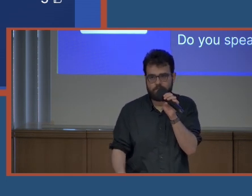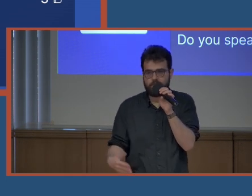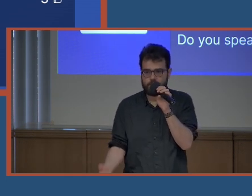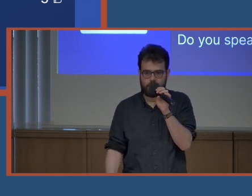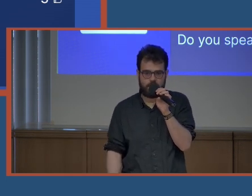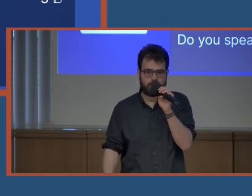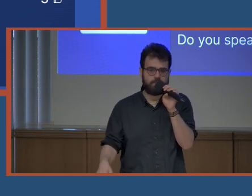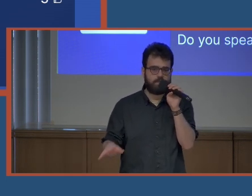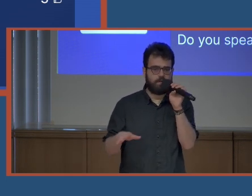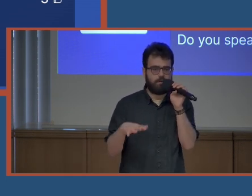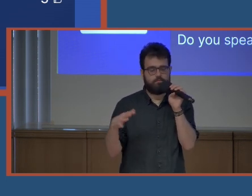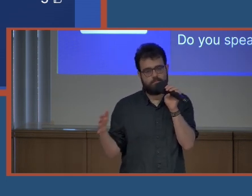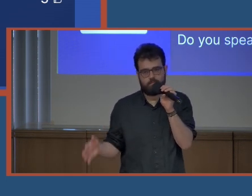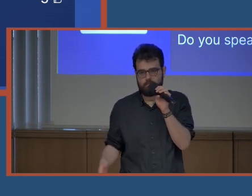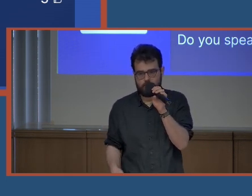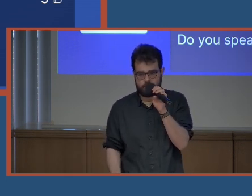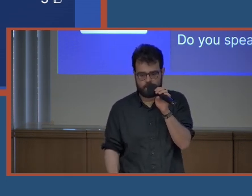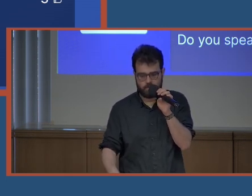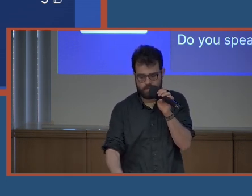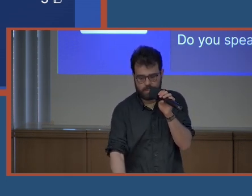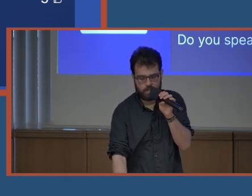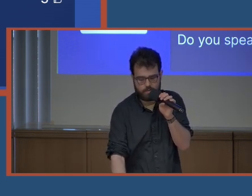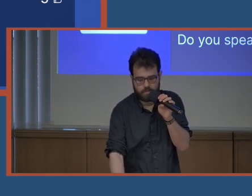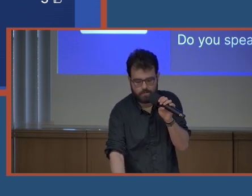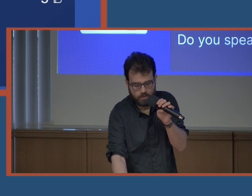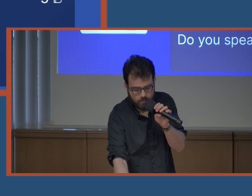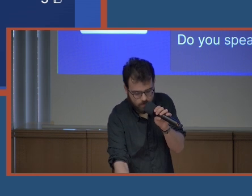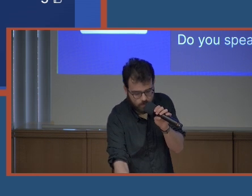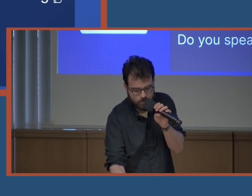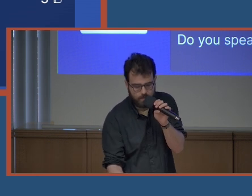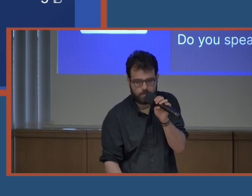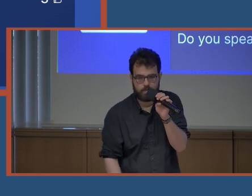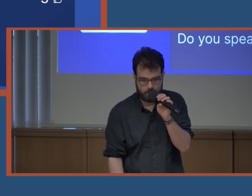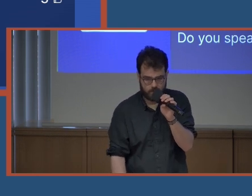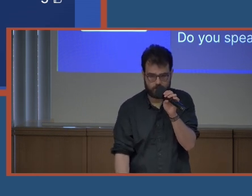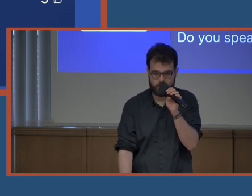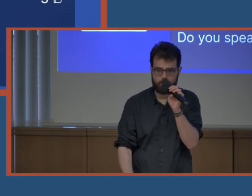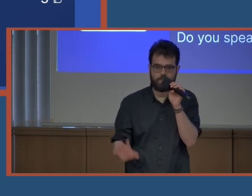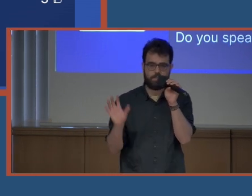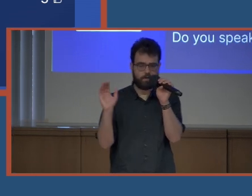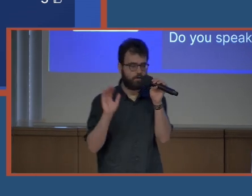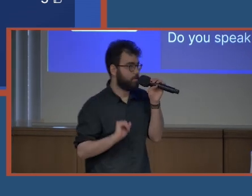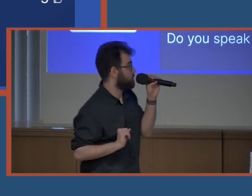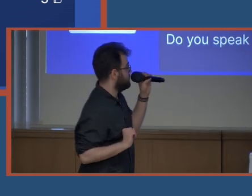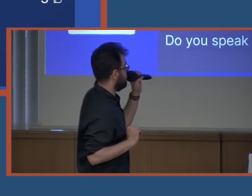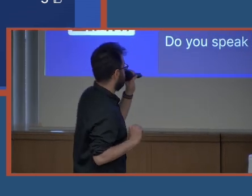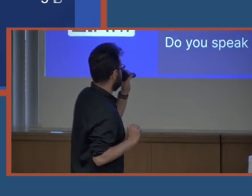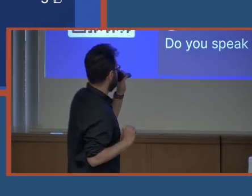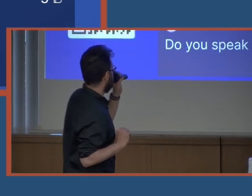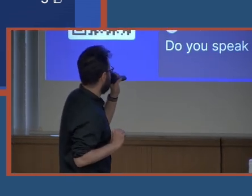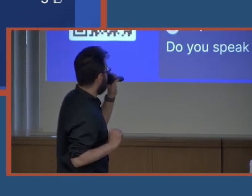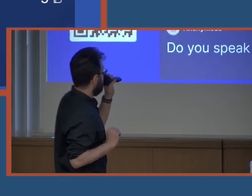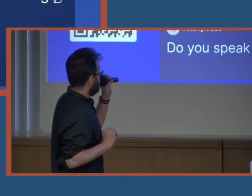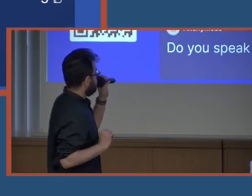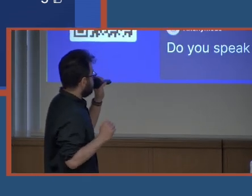like socialects. So the sign language of the older people and the younger generations are also different from each